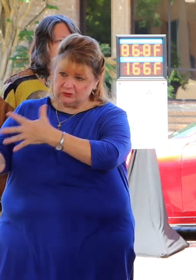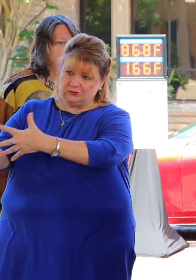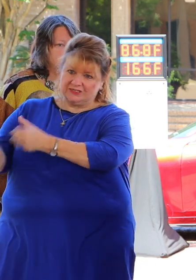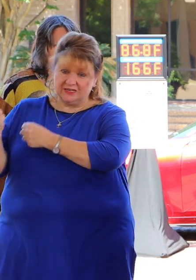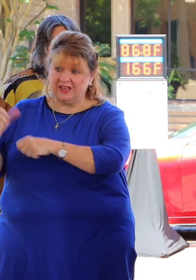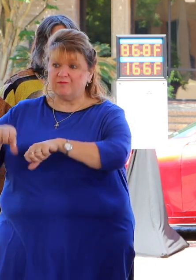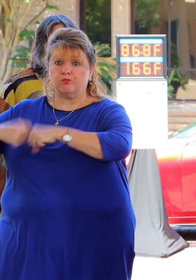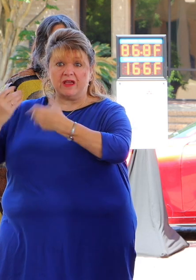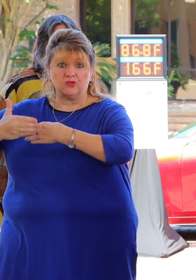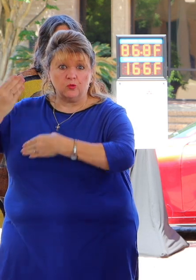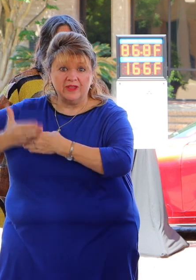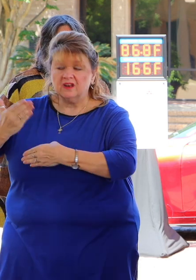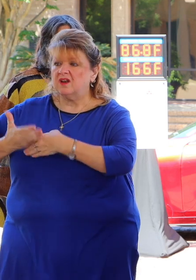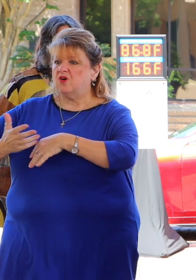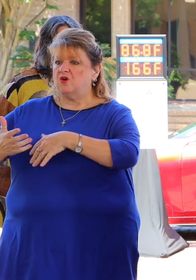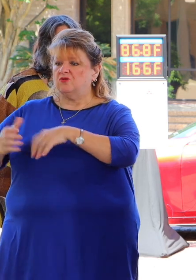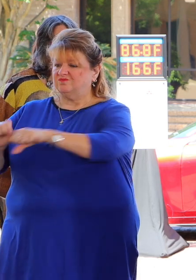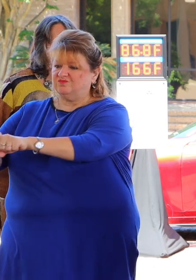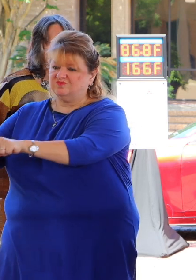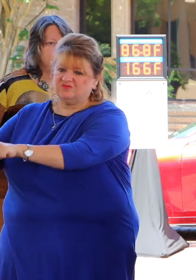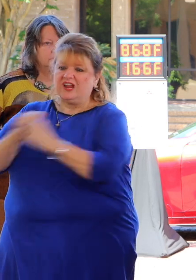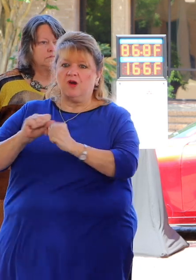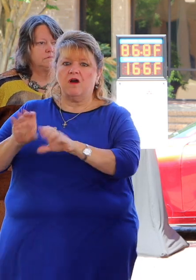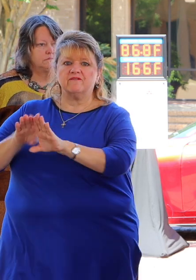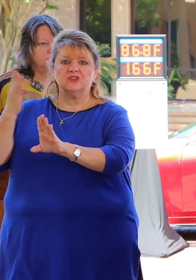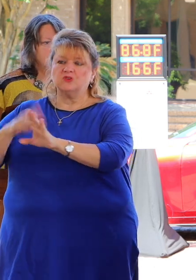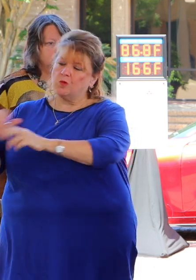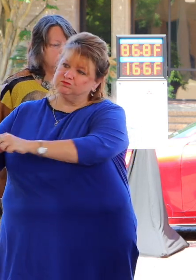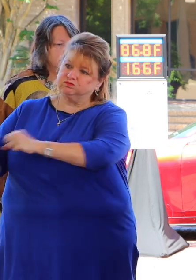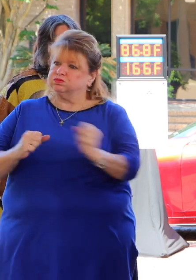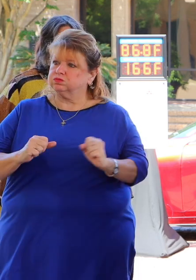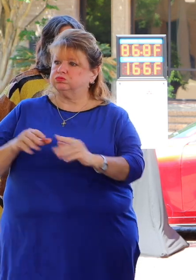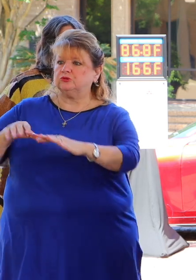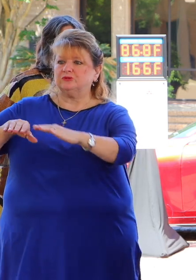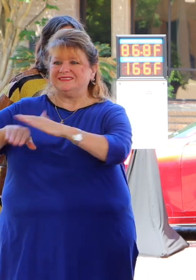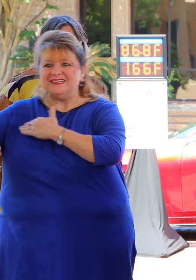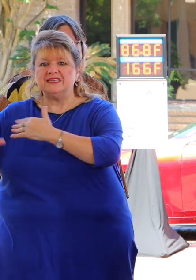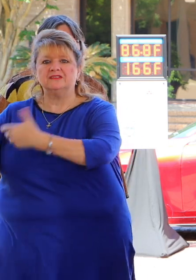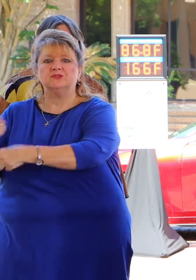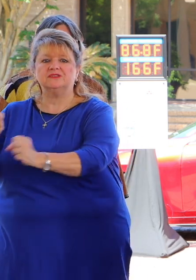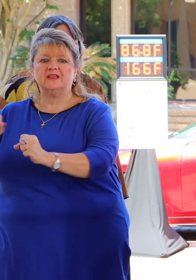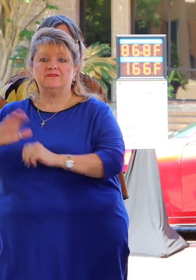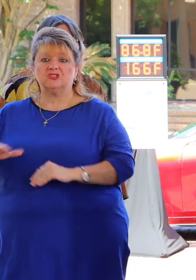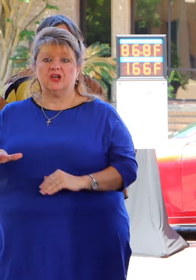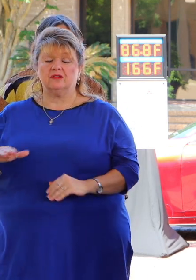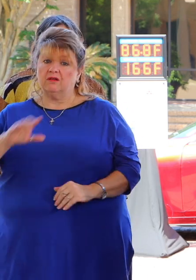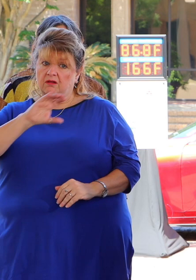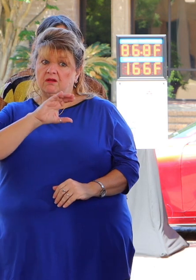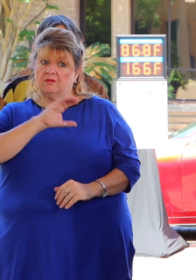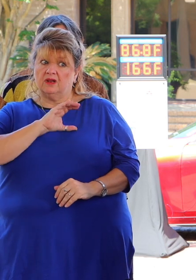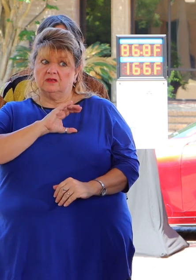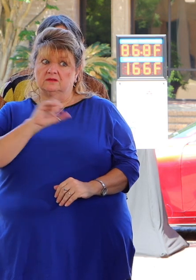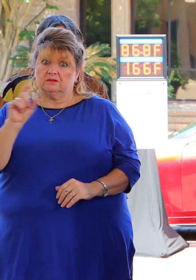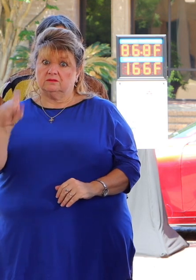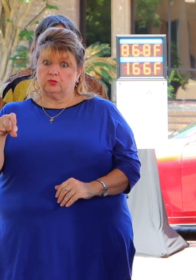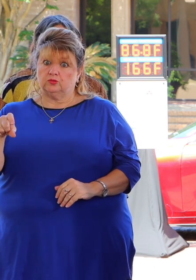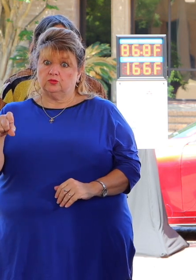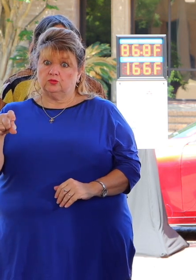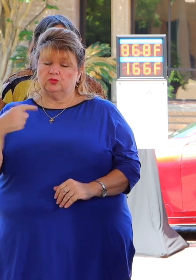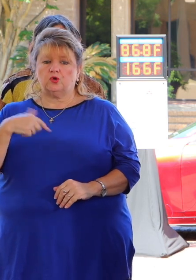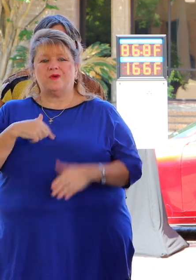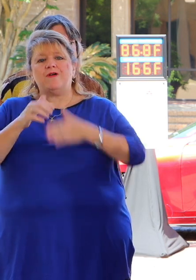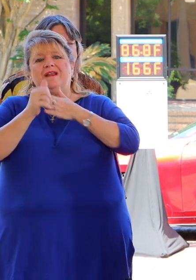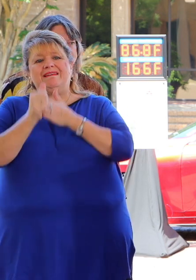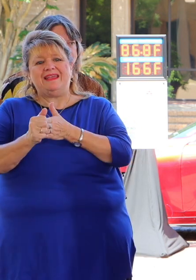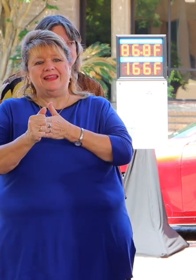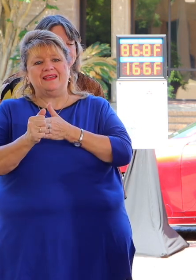means breaking the window, tearing the door off, whatever needs to be done to save a child. So we are at least leading